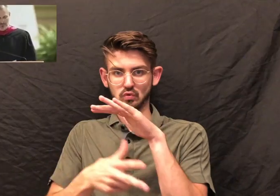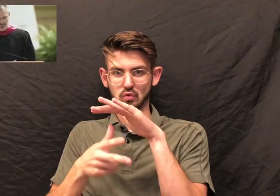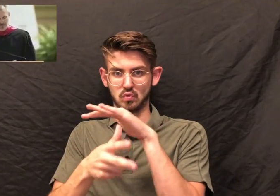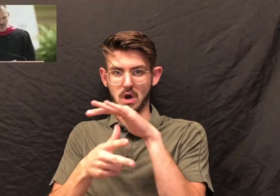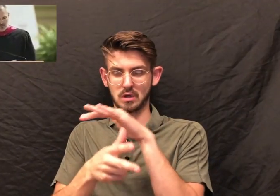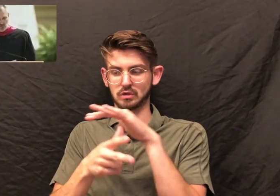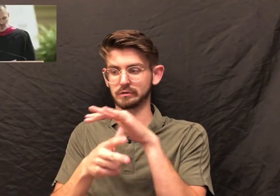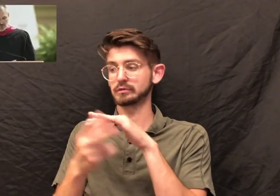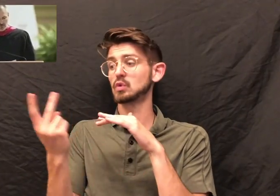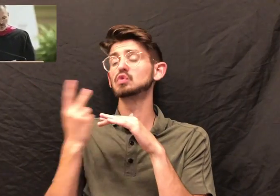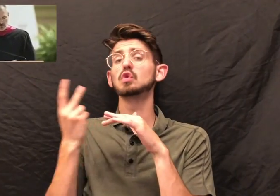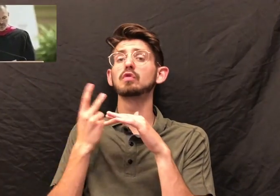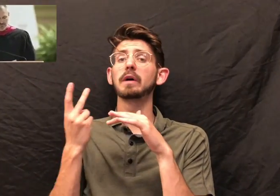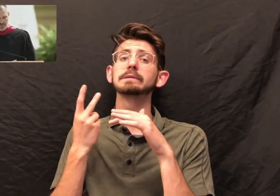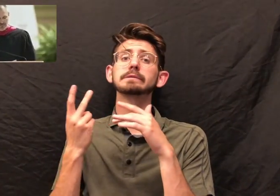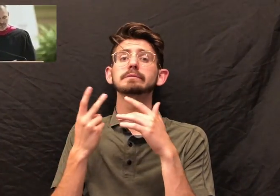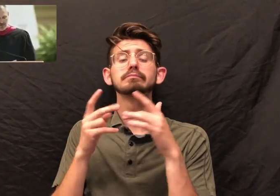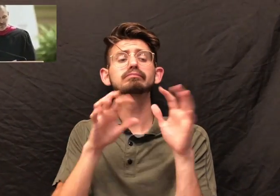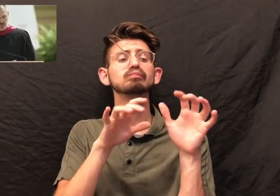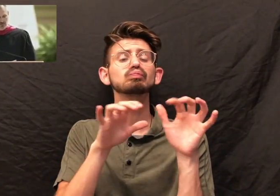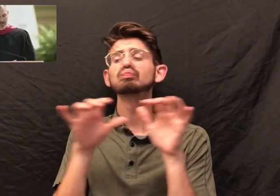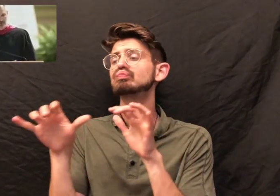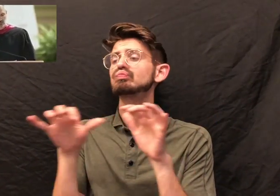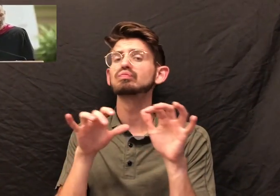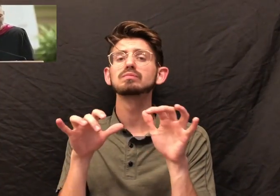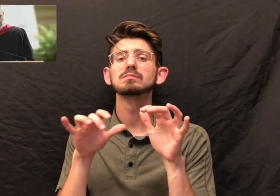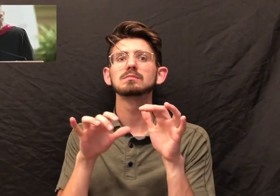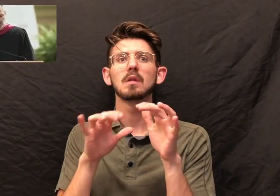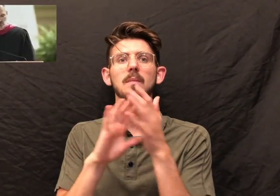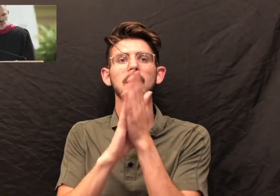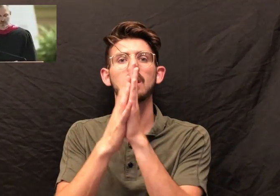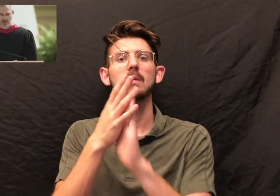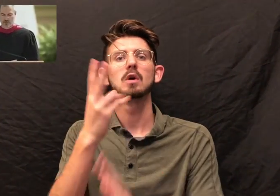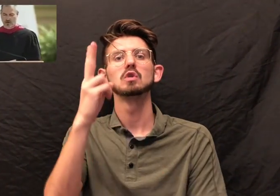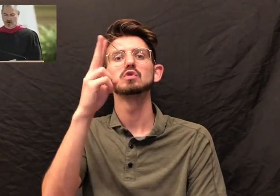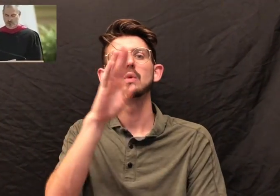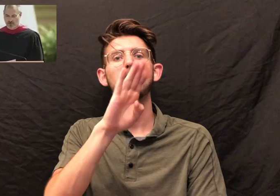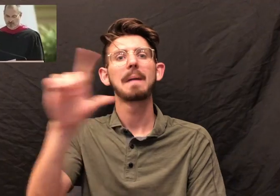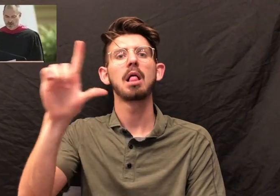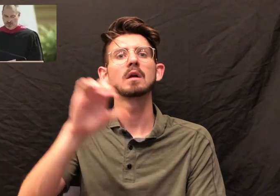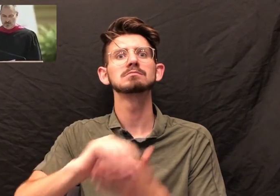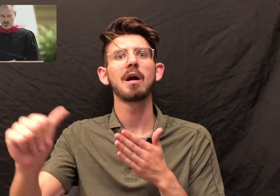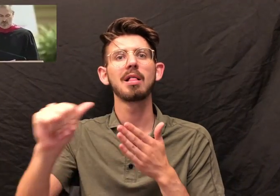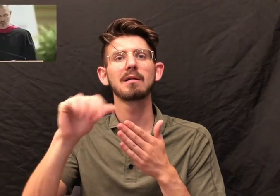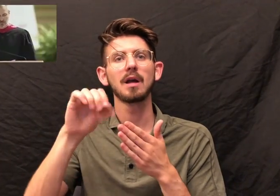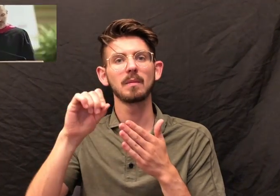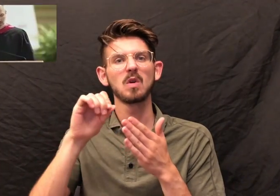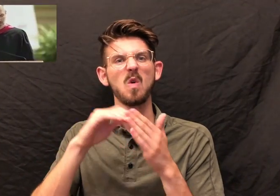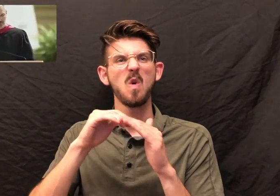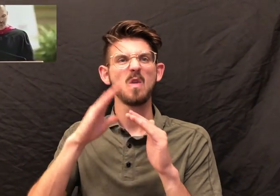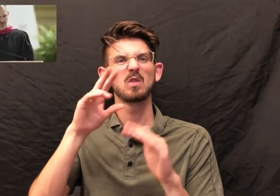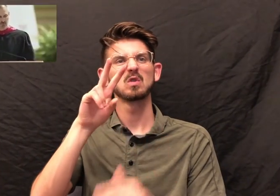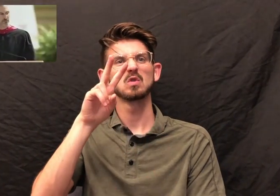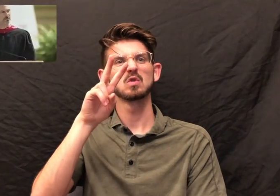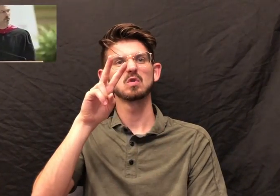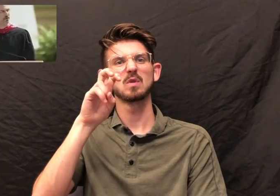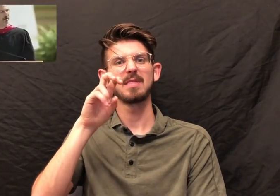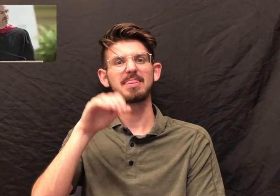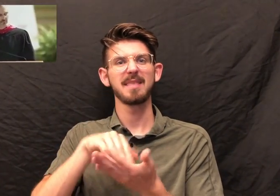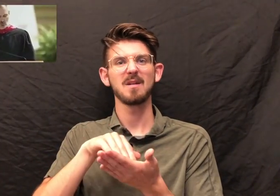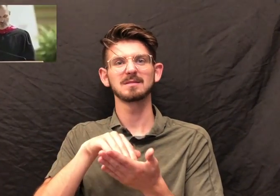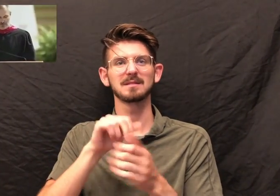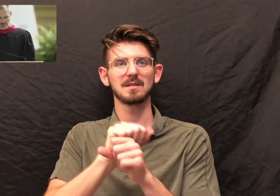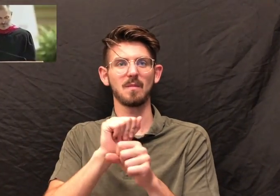from just the two of us in a garage into a $2 billion company with over 4,000 employees. We just released our finest creation,